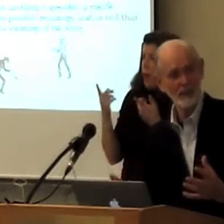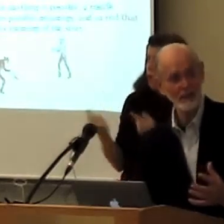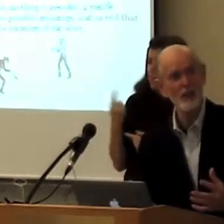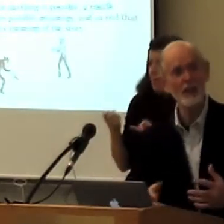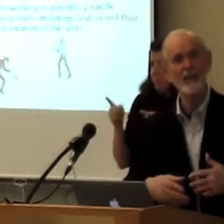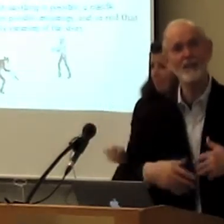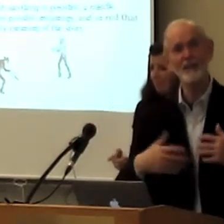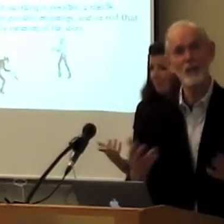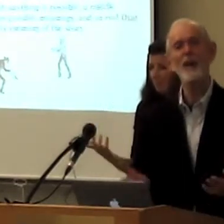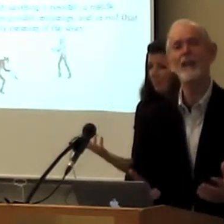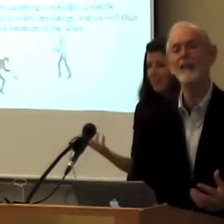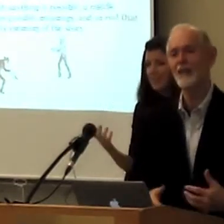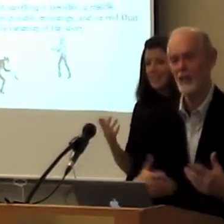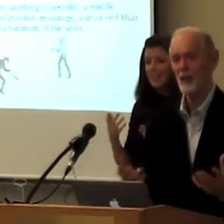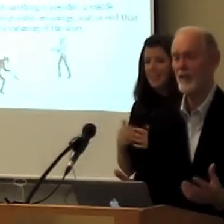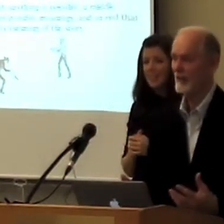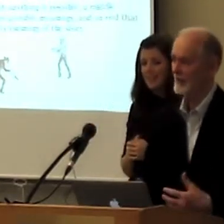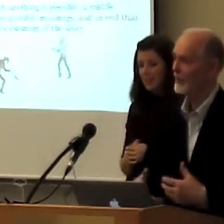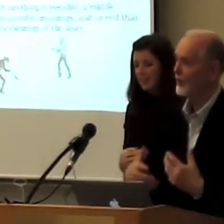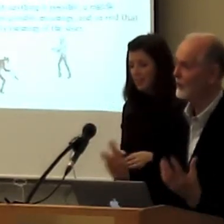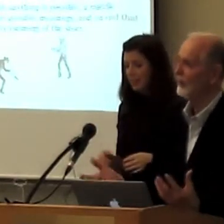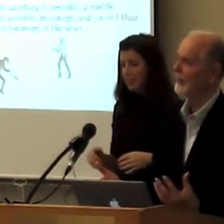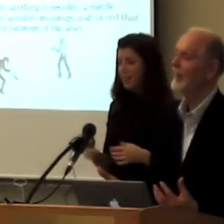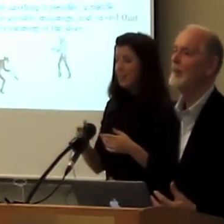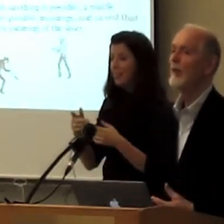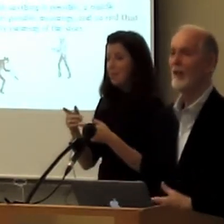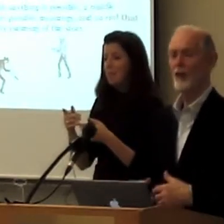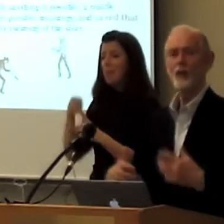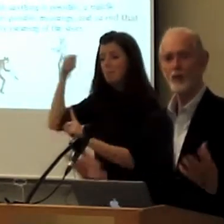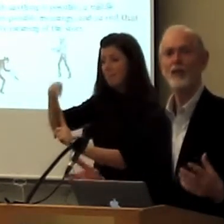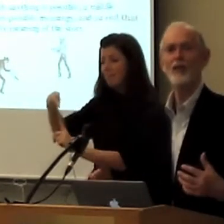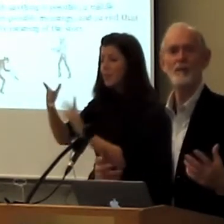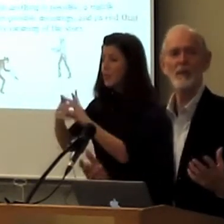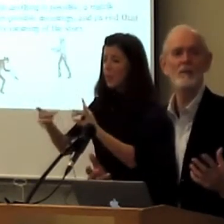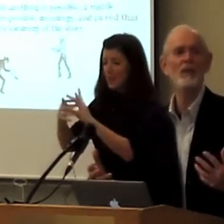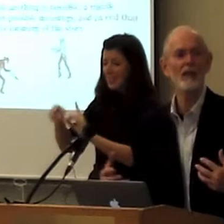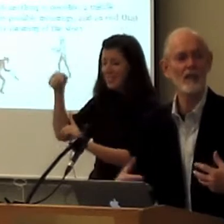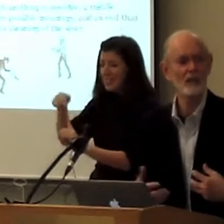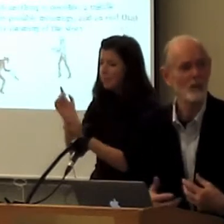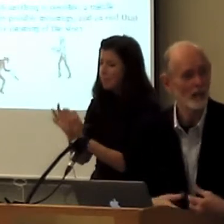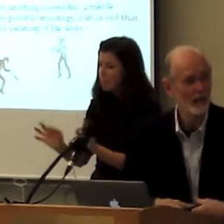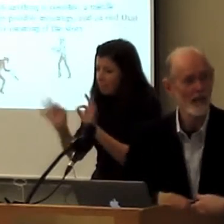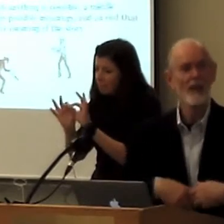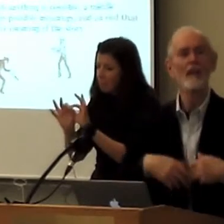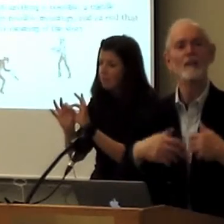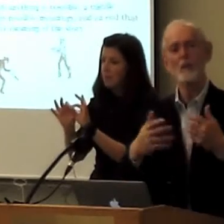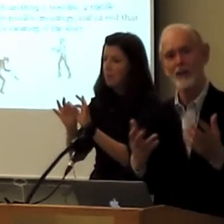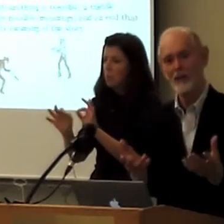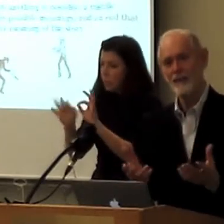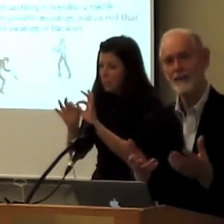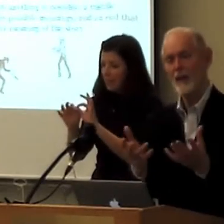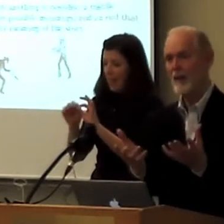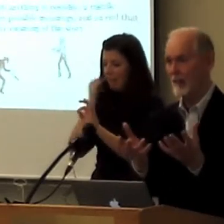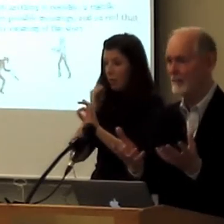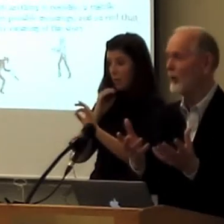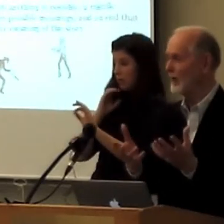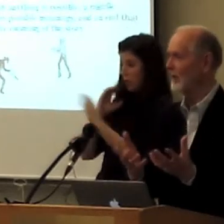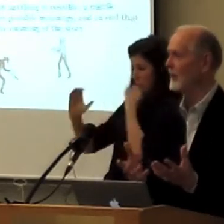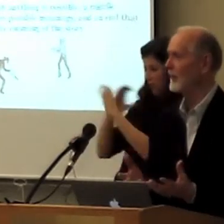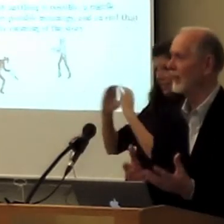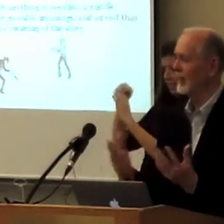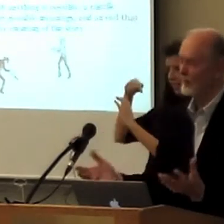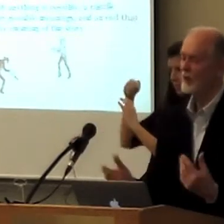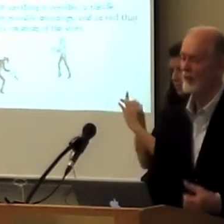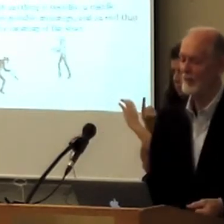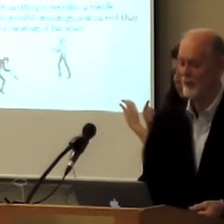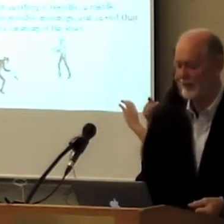But it's an indication of why the story is so crucial in all human communication, where we want to convey the importance